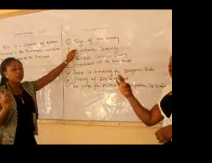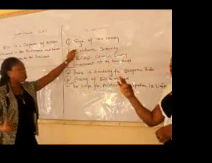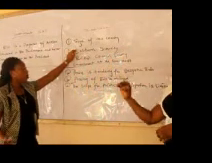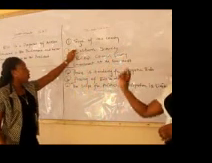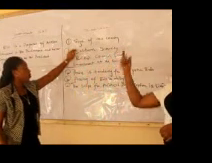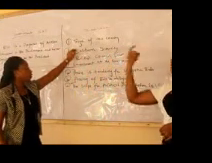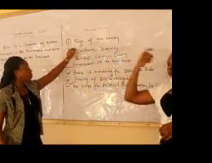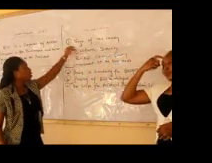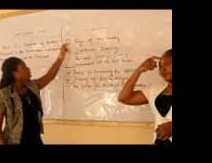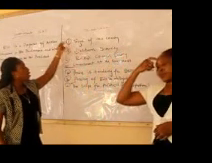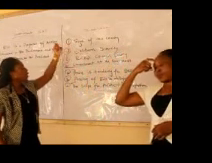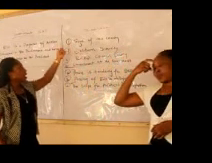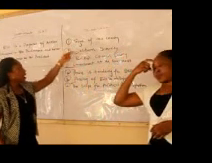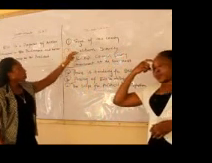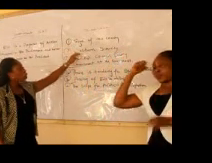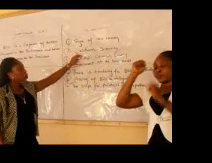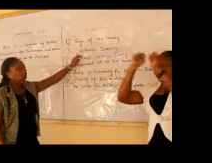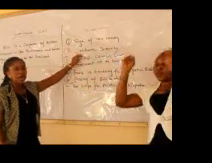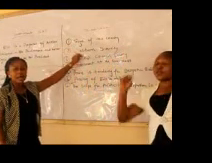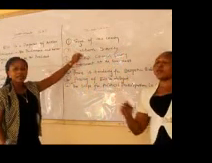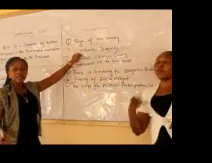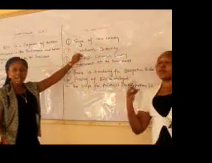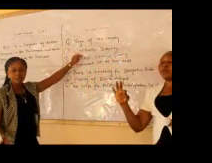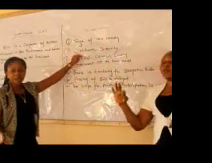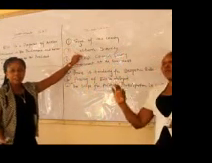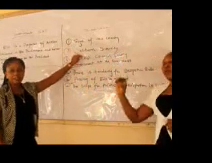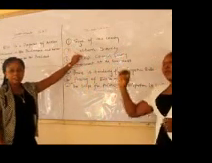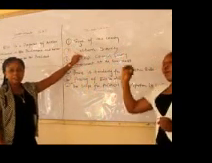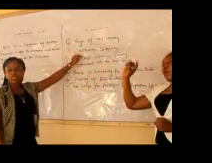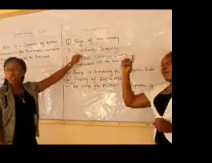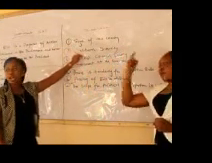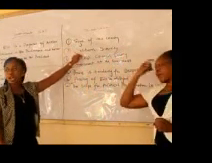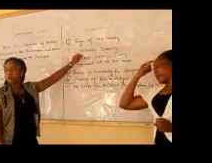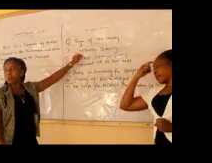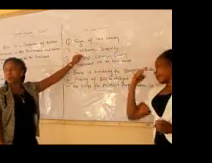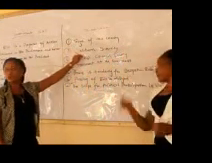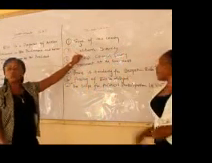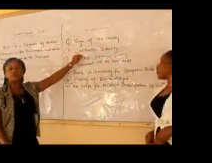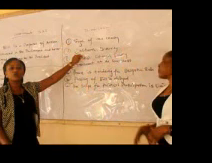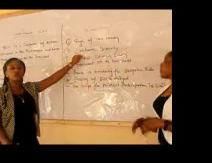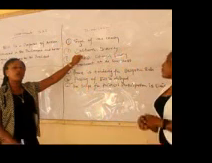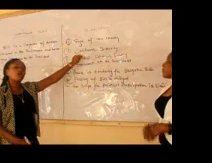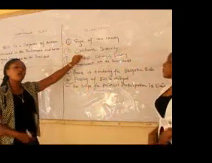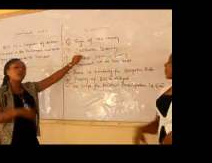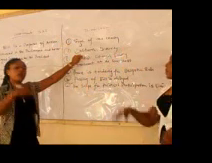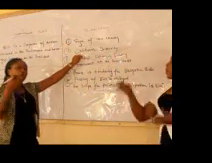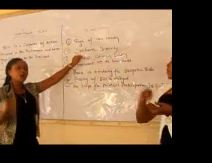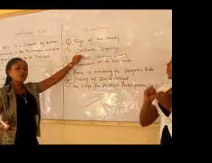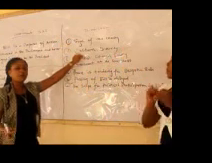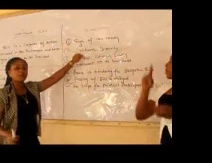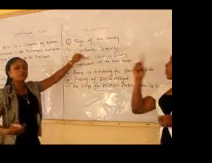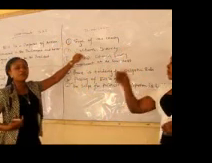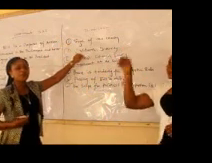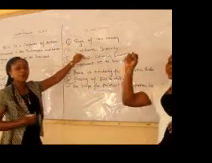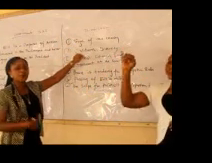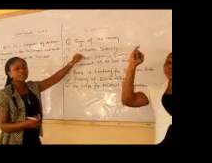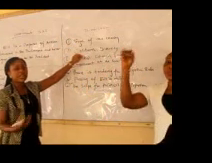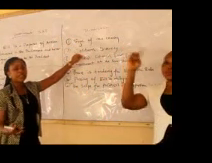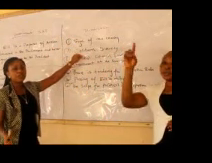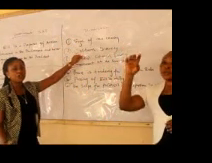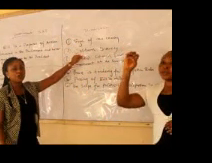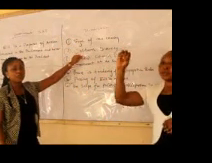what a unitary government. Then cultural diversity. Nigeria has about over